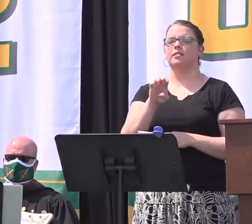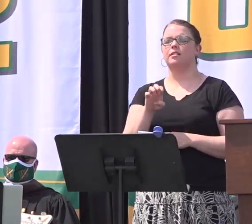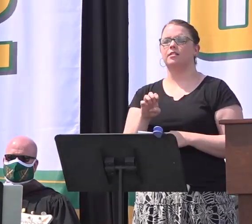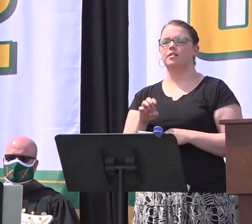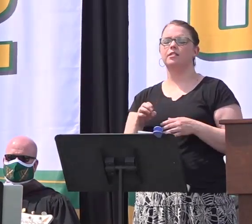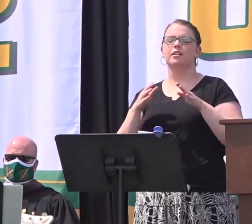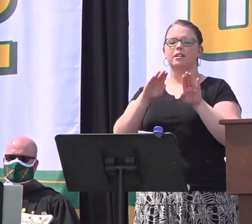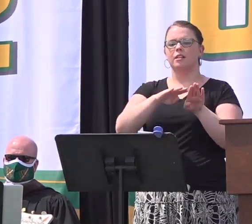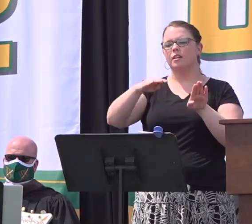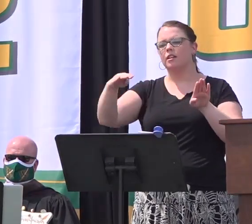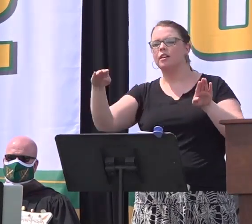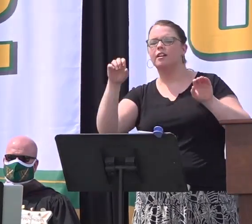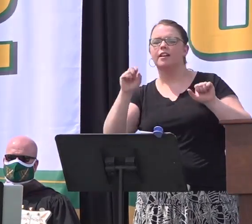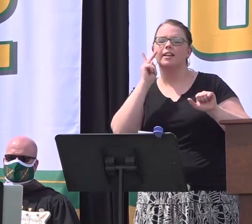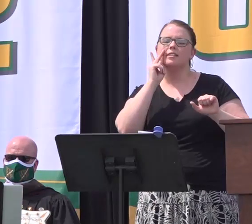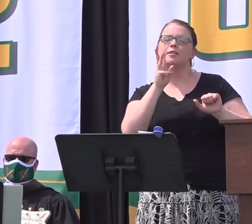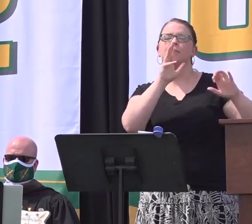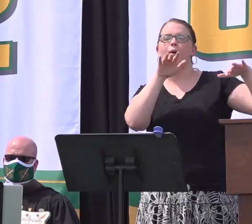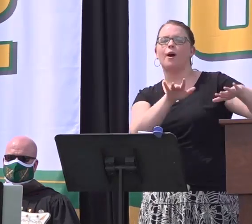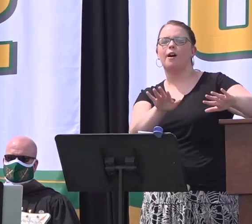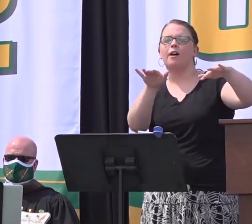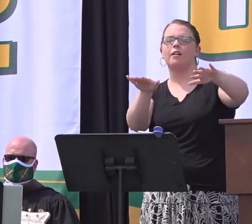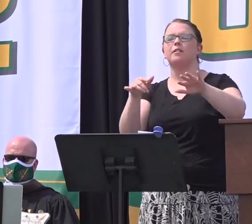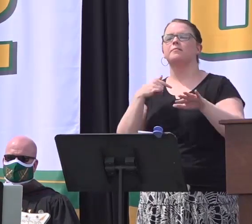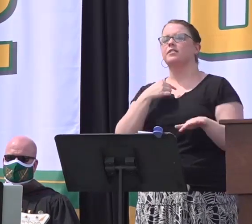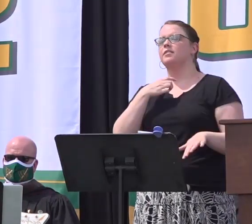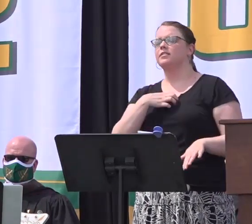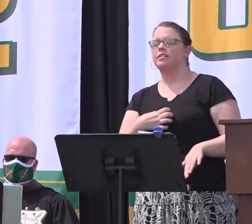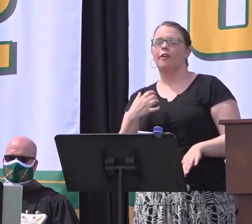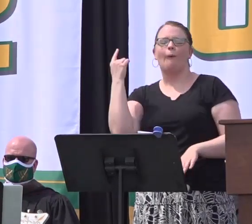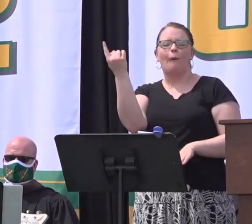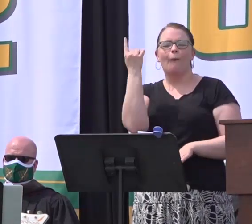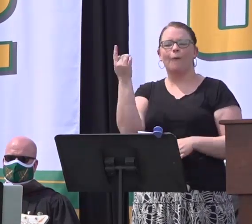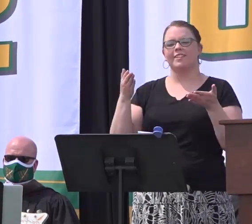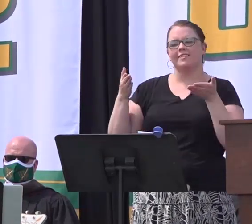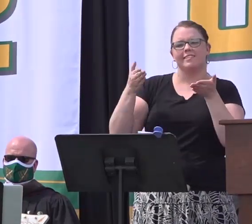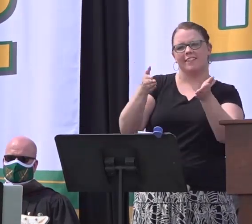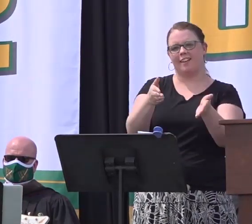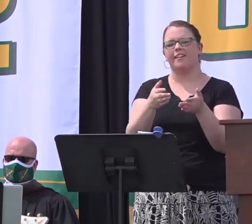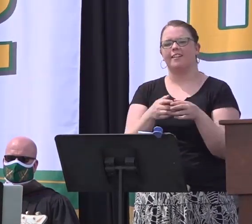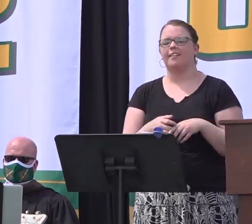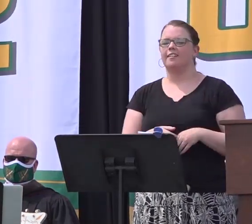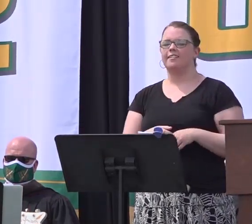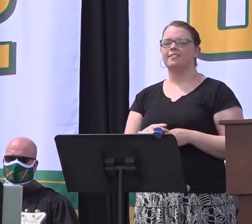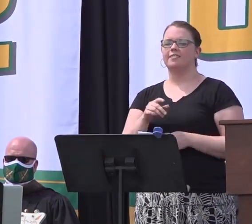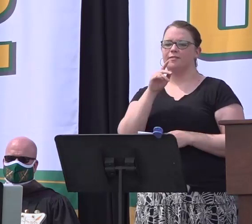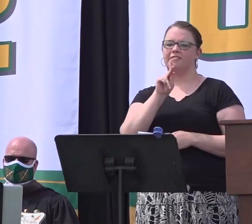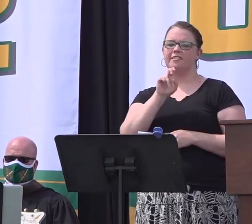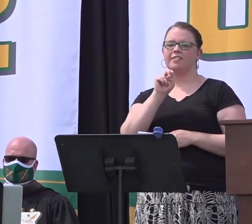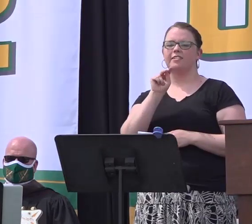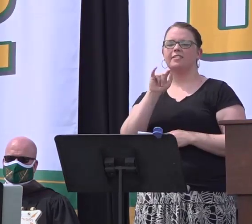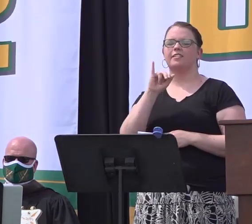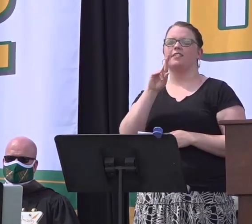in from the sea. My desire is always to be here, Mull of